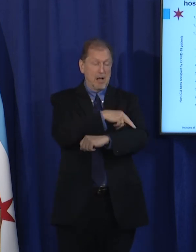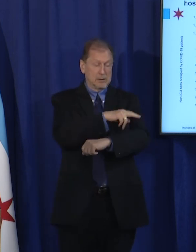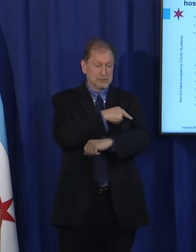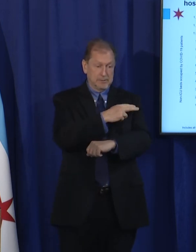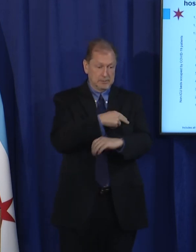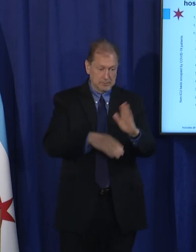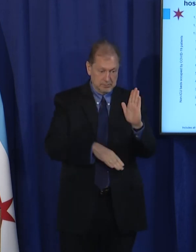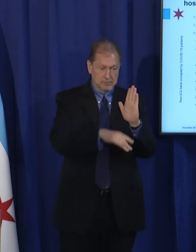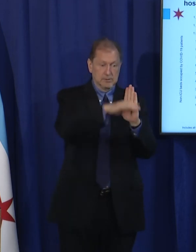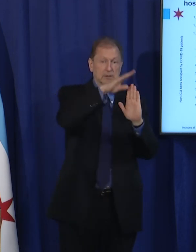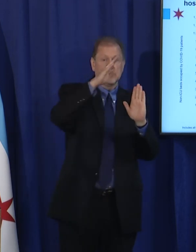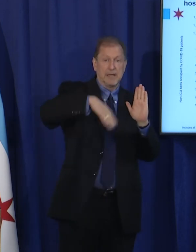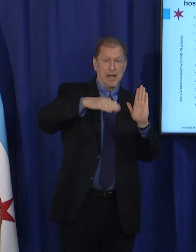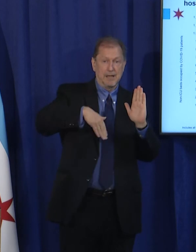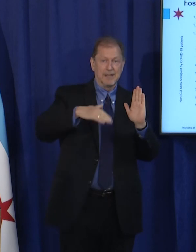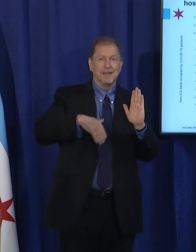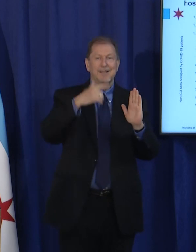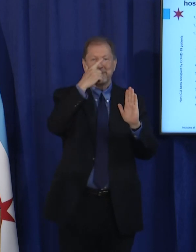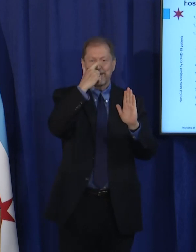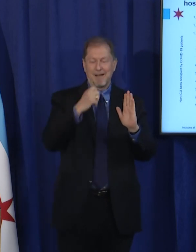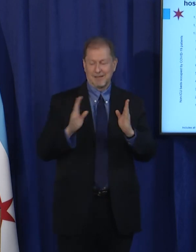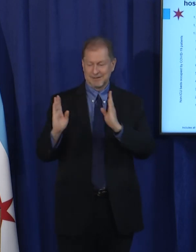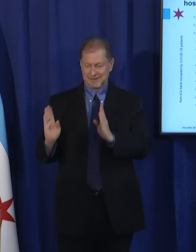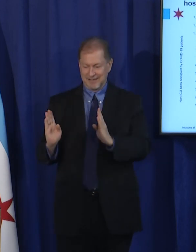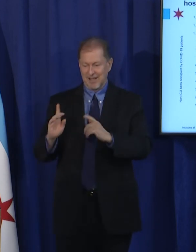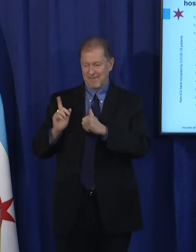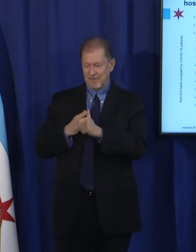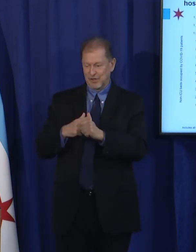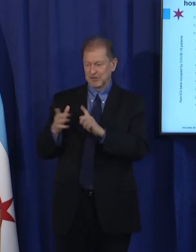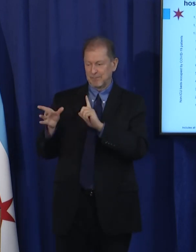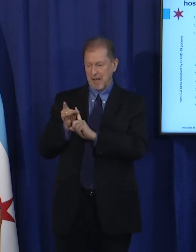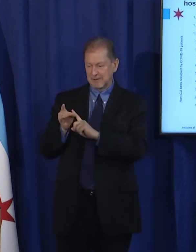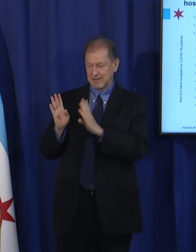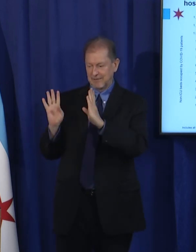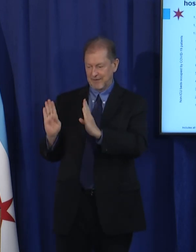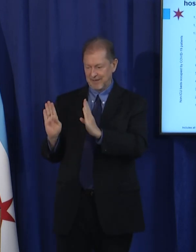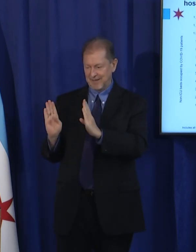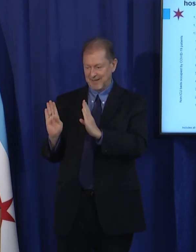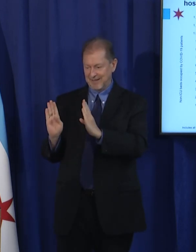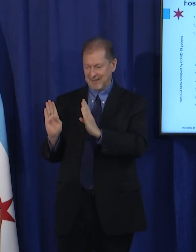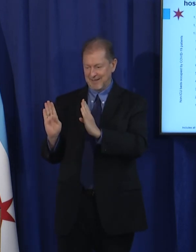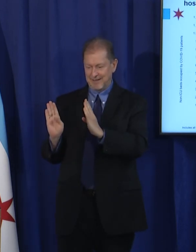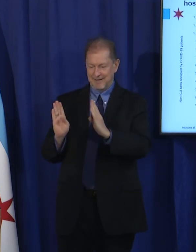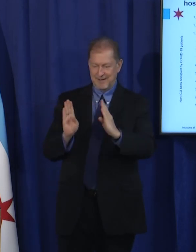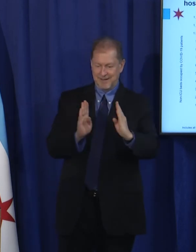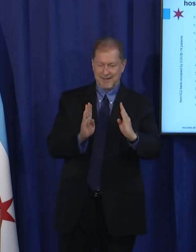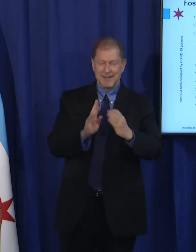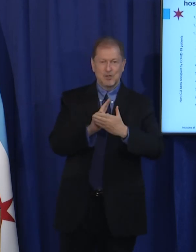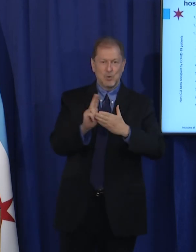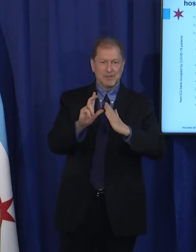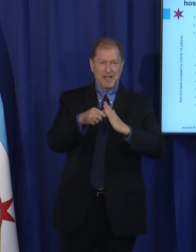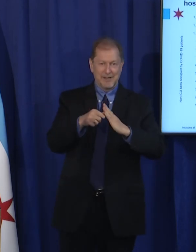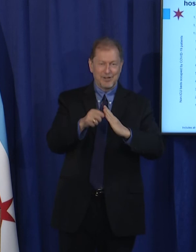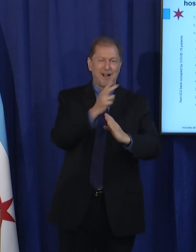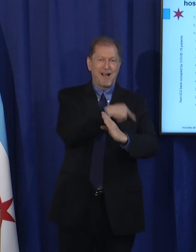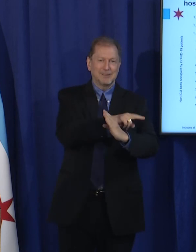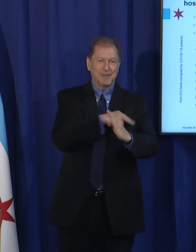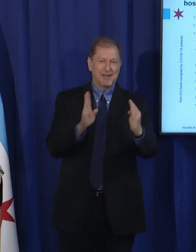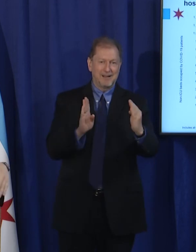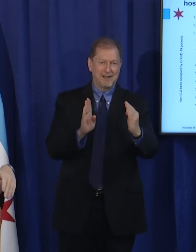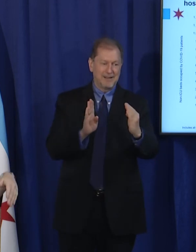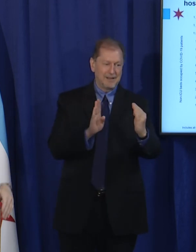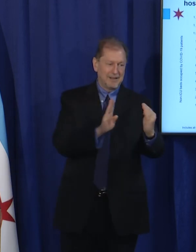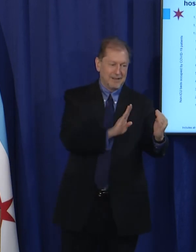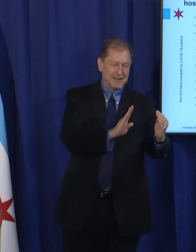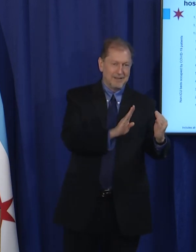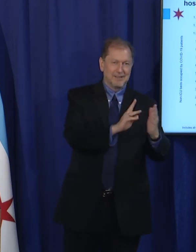because unfortunately hospitalizations lag behind cases. ICU admissions lag behind hospitalizations, and then deaths lag behind